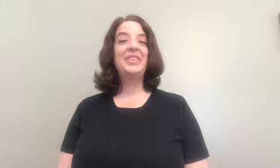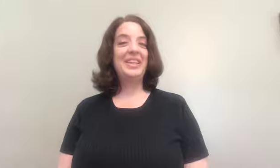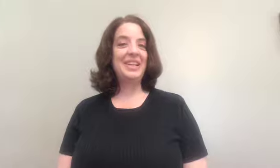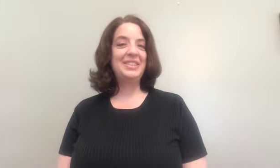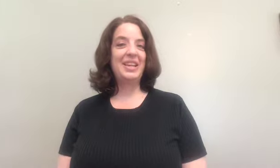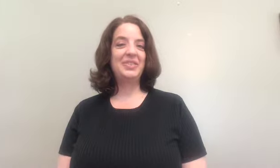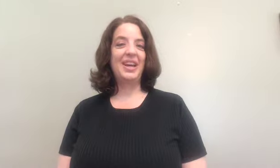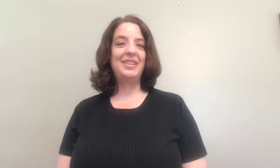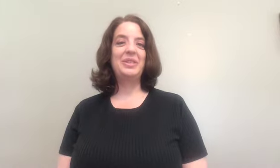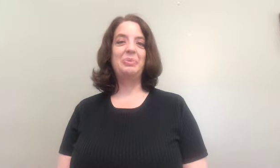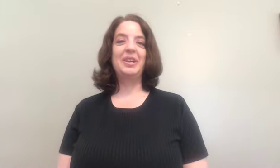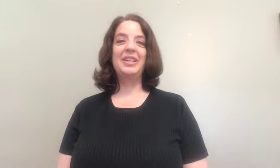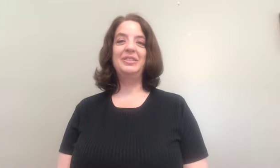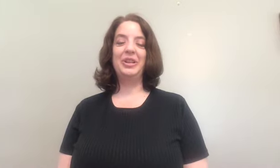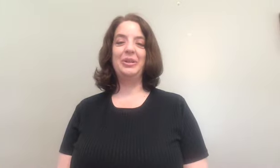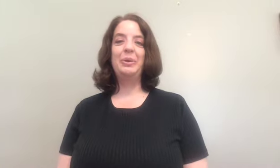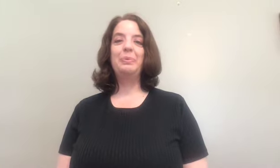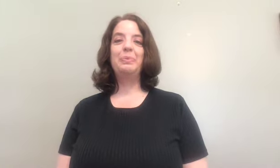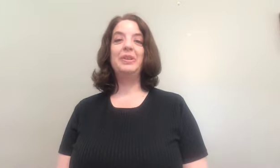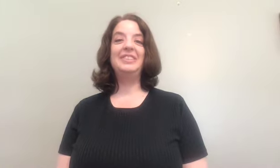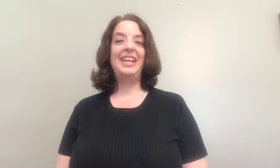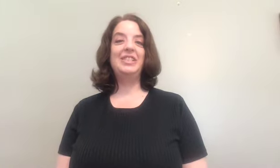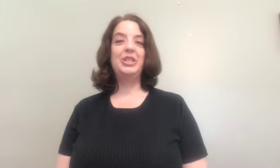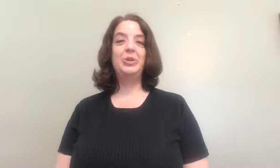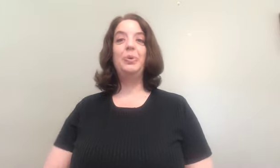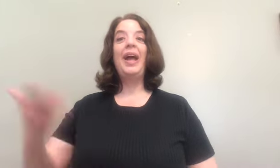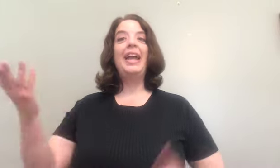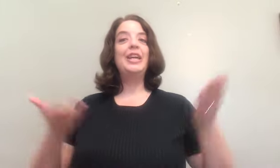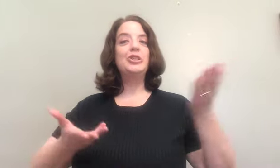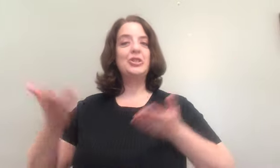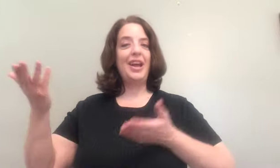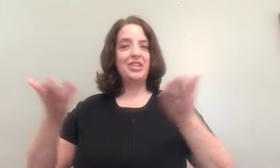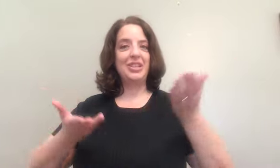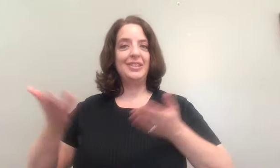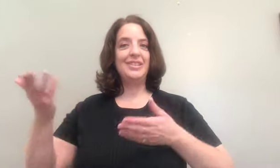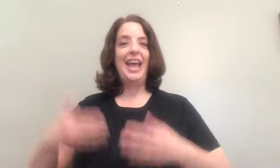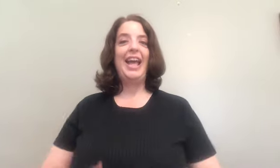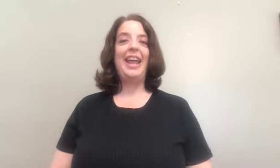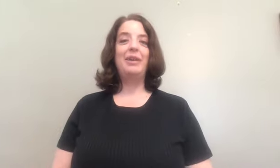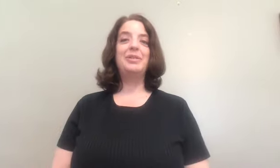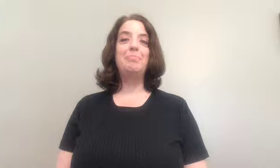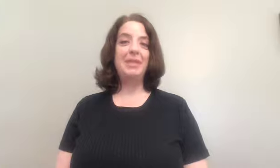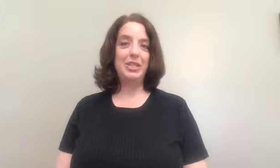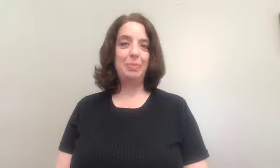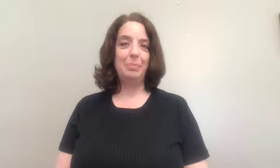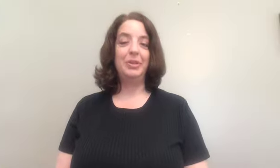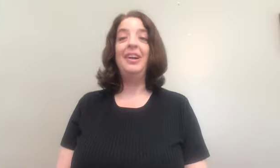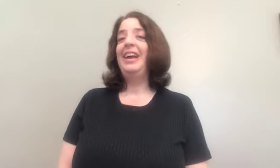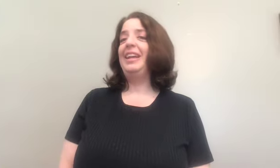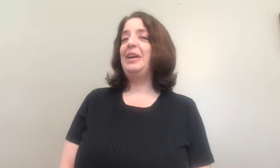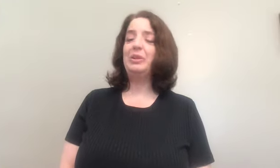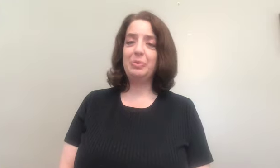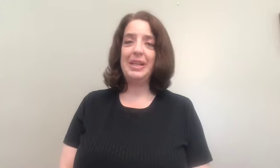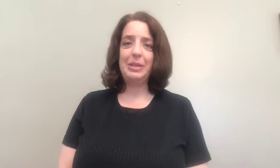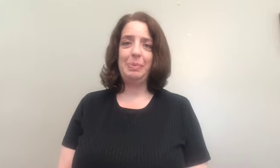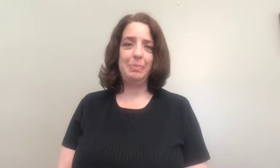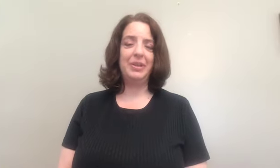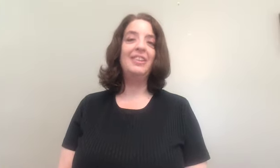The next set of signs that we're going to learn relate to introductions and how to meet people and how to greet people.